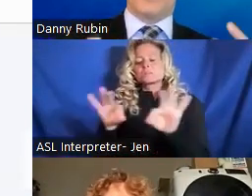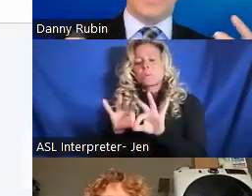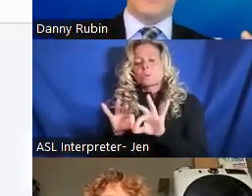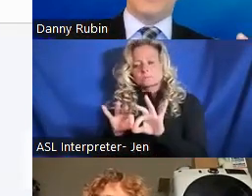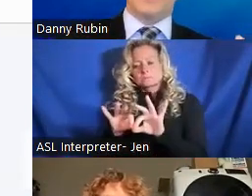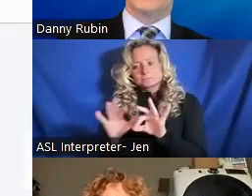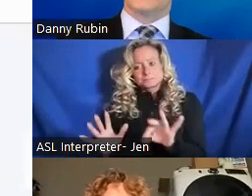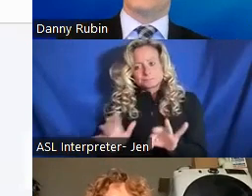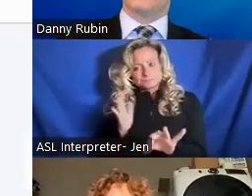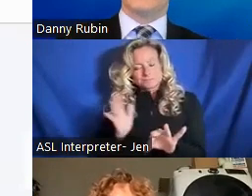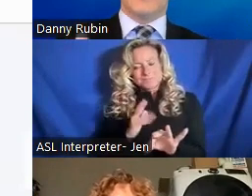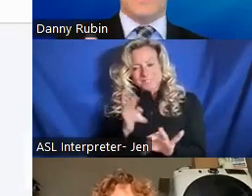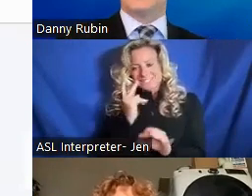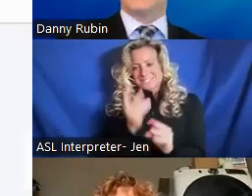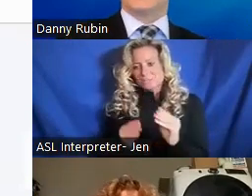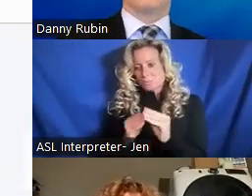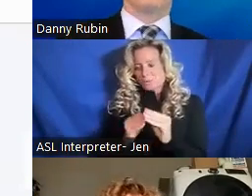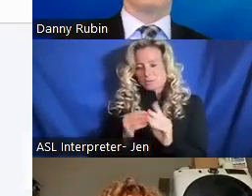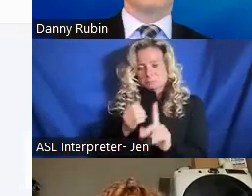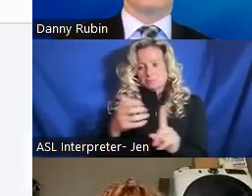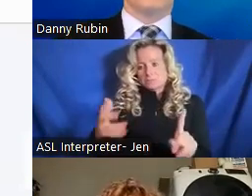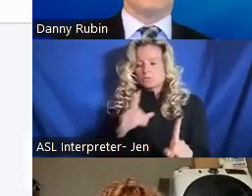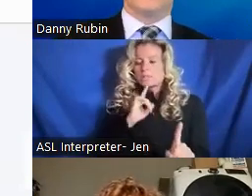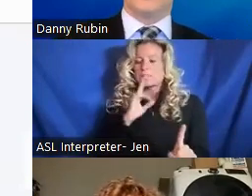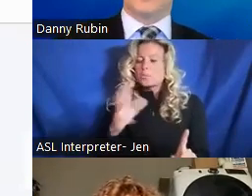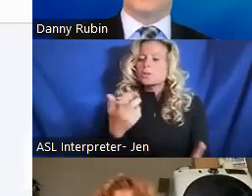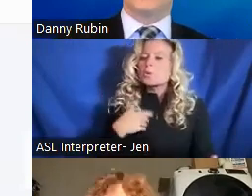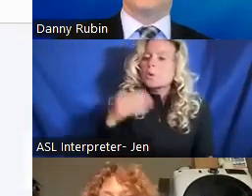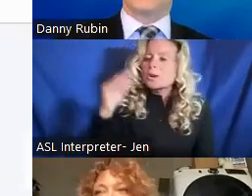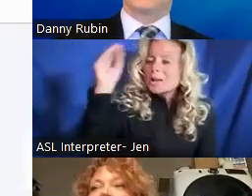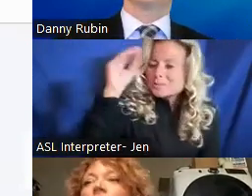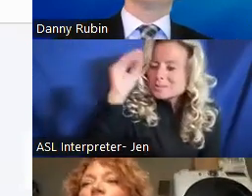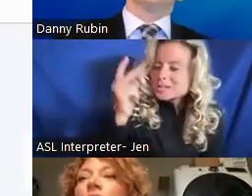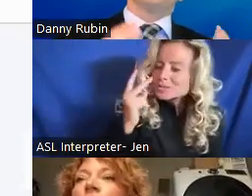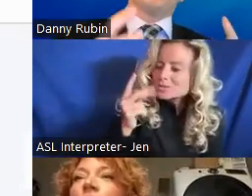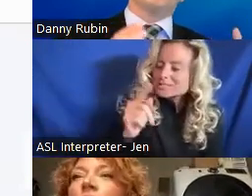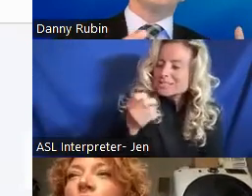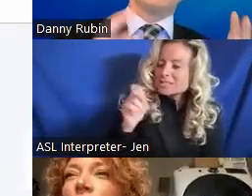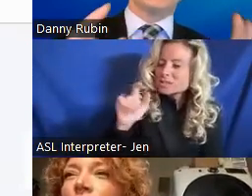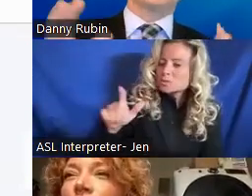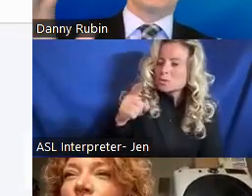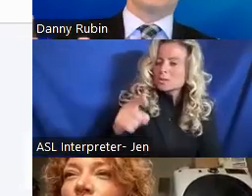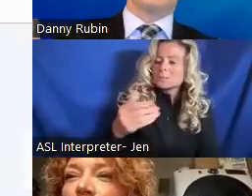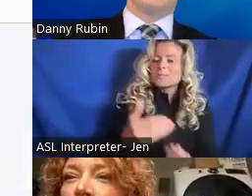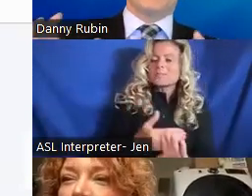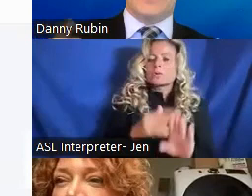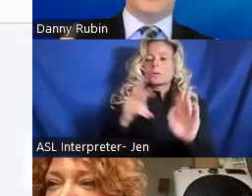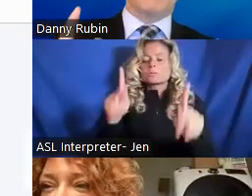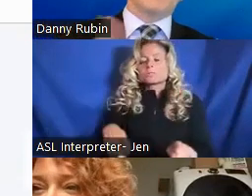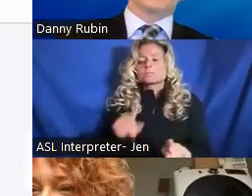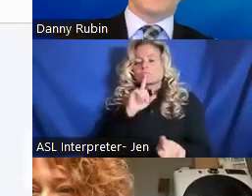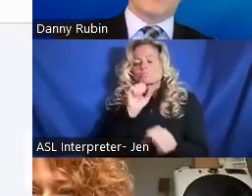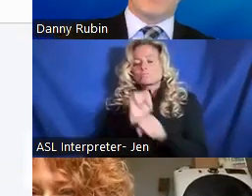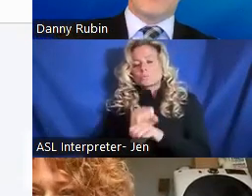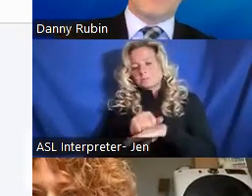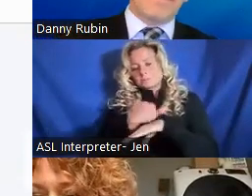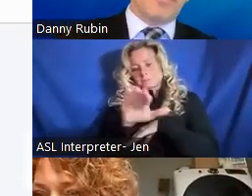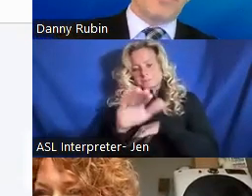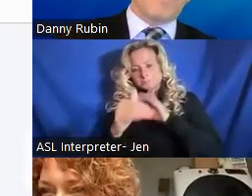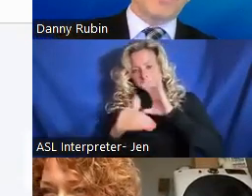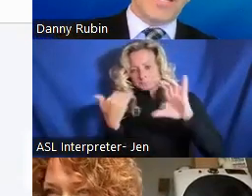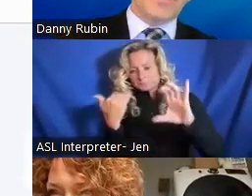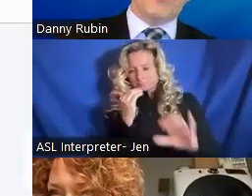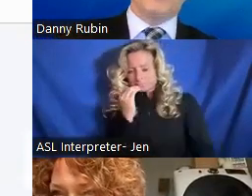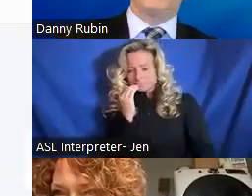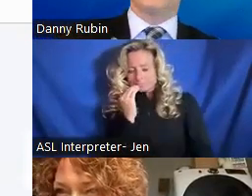that more than anything. So I actually would like your opinion, Lauren, on as you see this tool, like before someone sends a real email, catching things like giving the